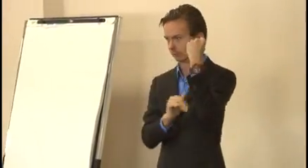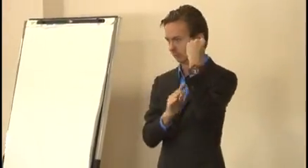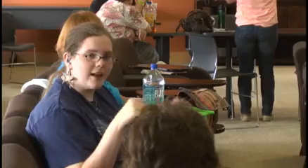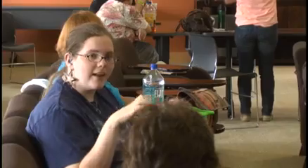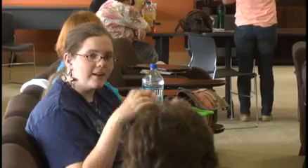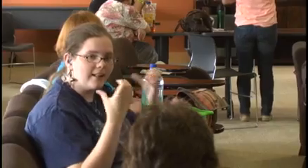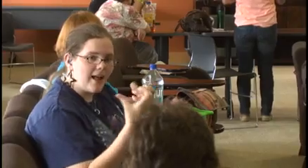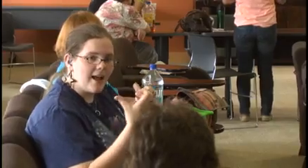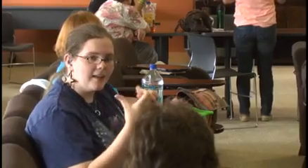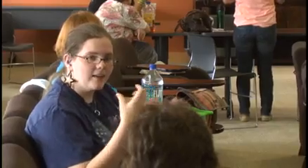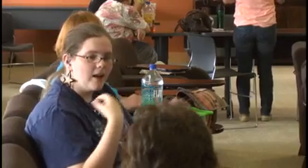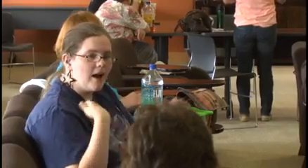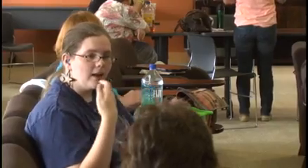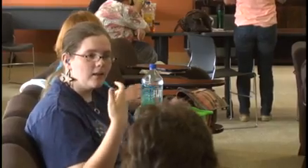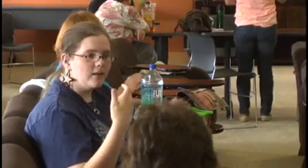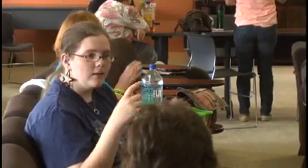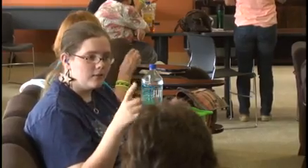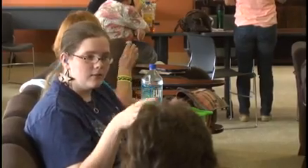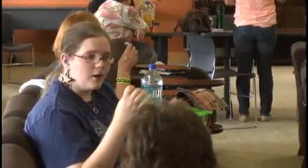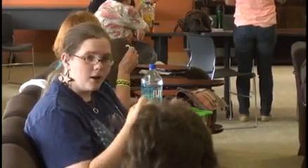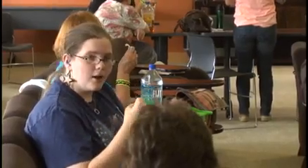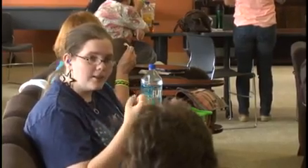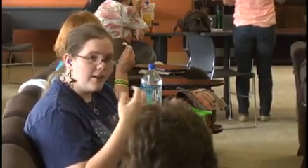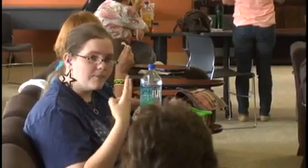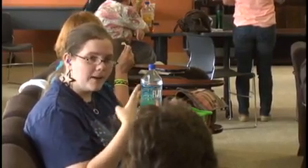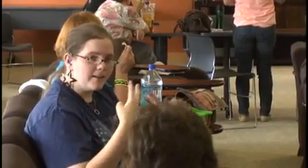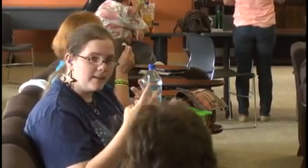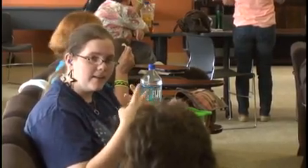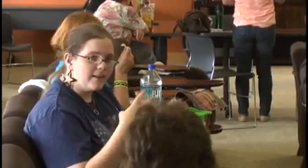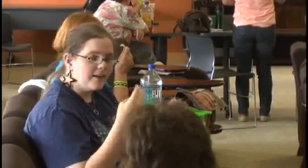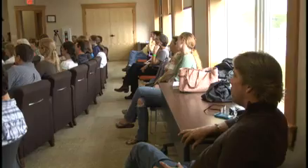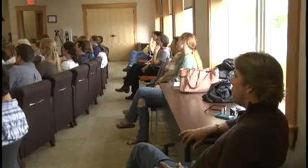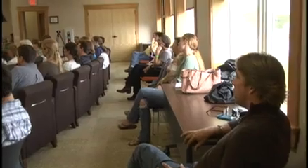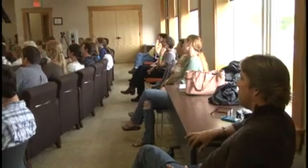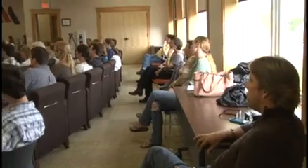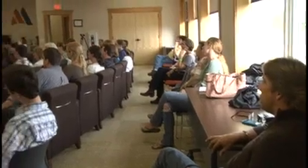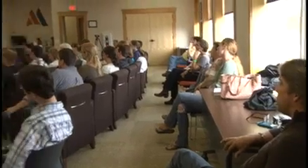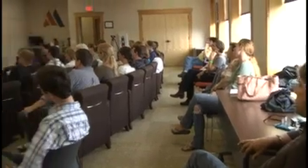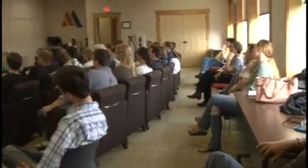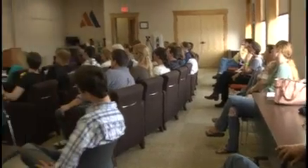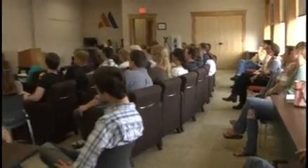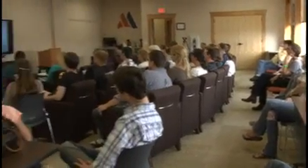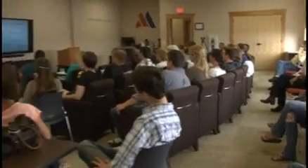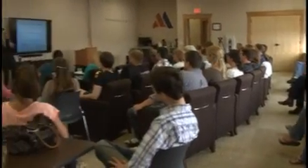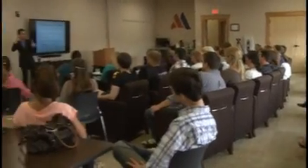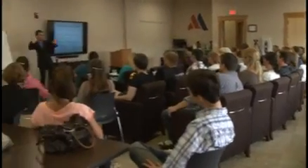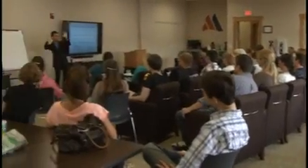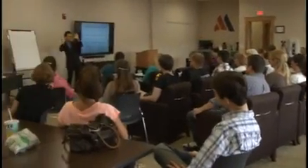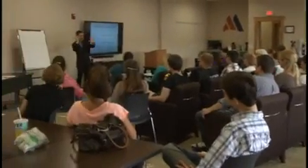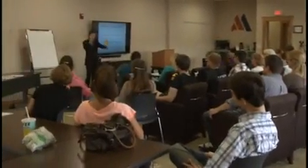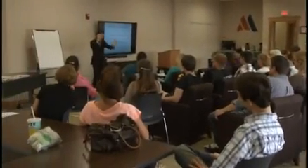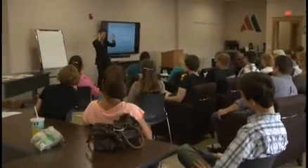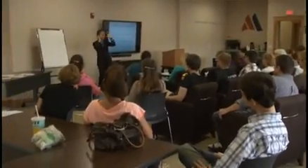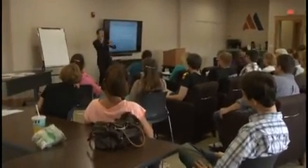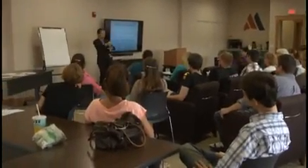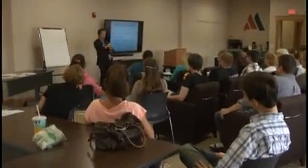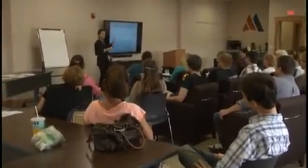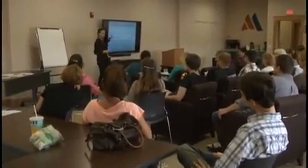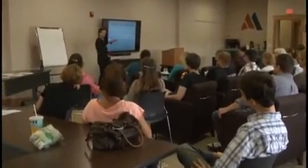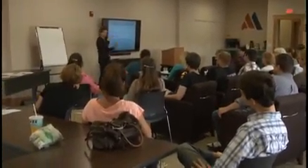in American Sign Language understand the value of being an interpreter. And while he isn't deaf himself, he uses an interpreter to relay his